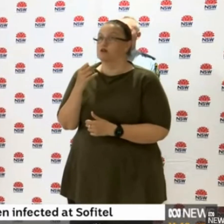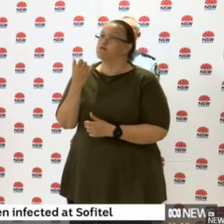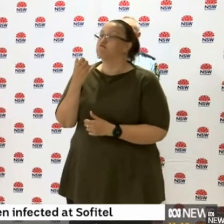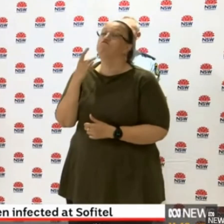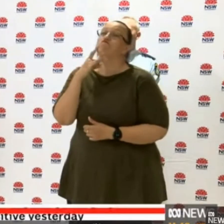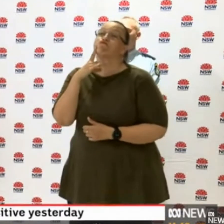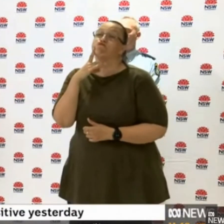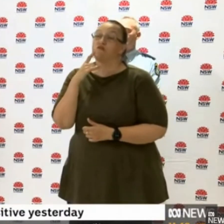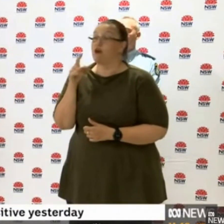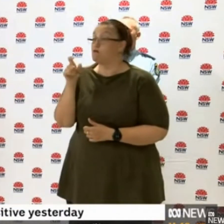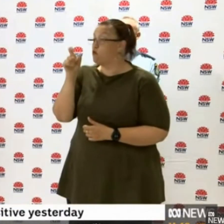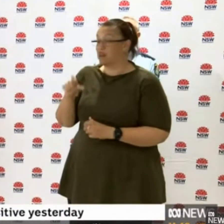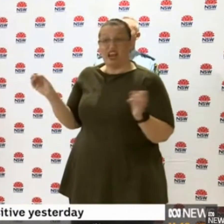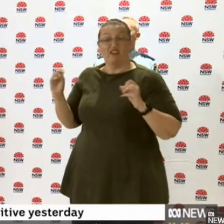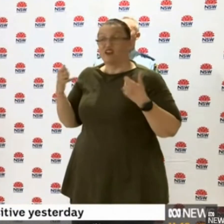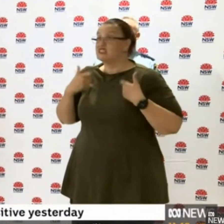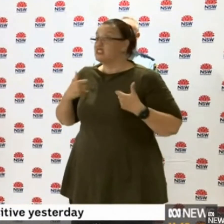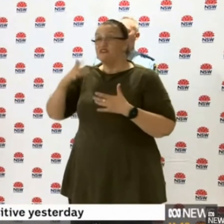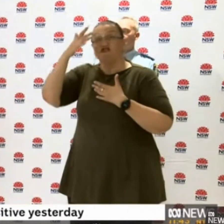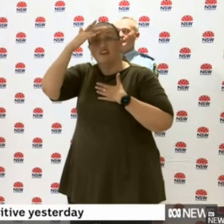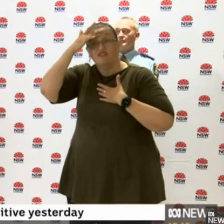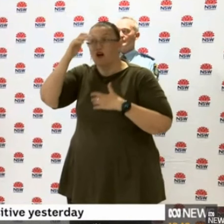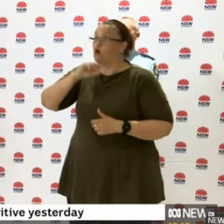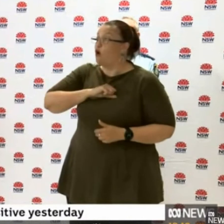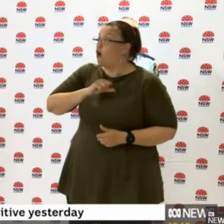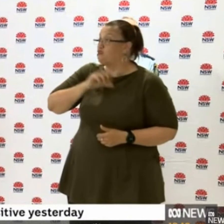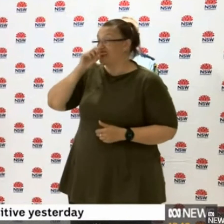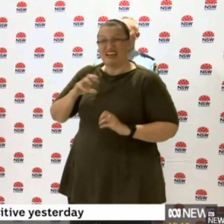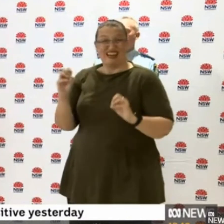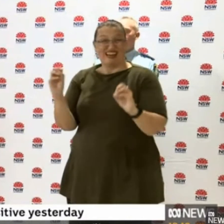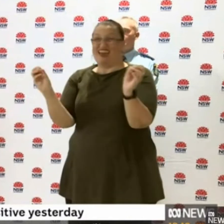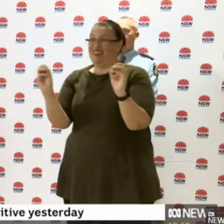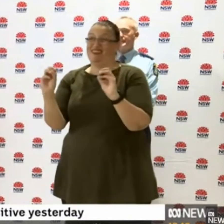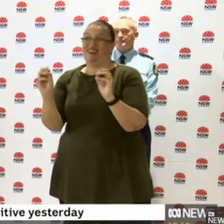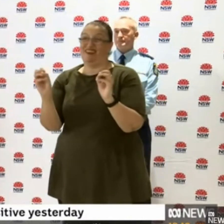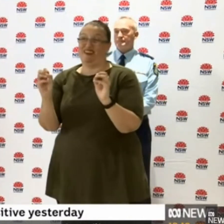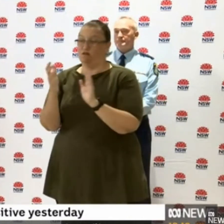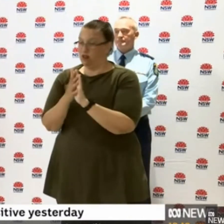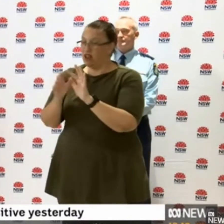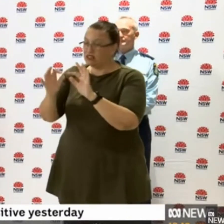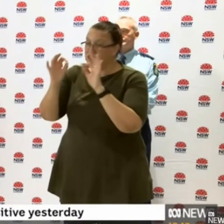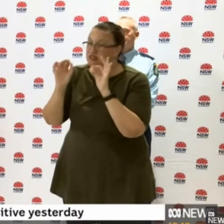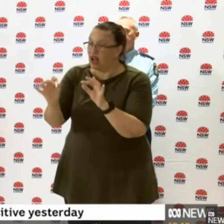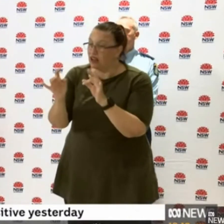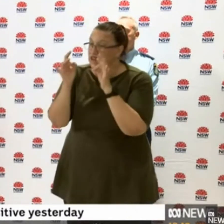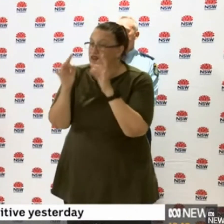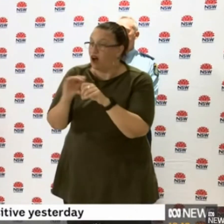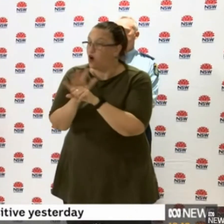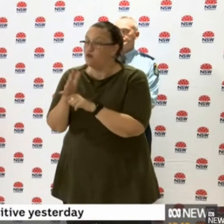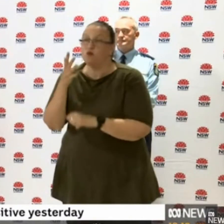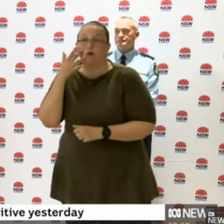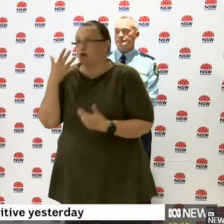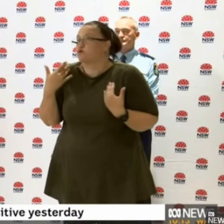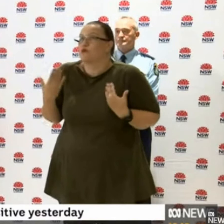Obviously, this person has had no symptoms, and therefore it's very hard to pinpoint the exact period